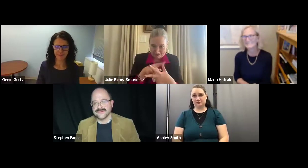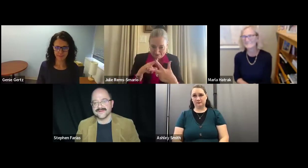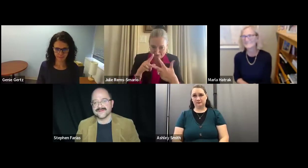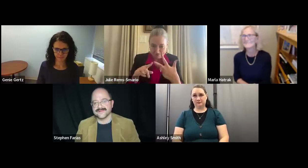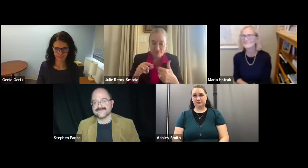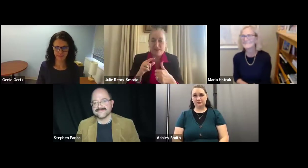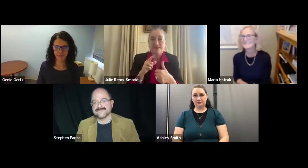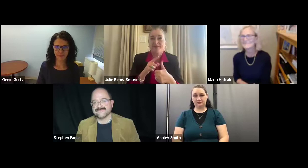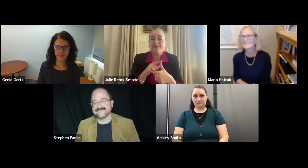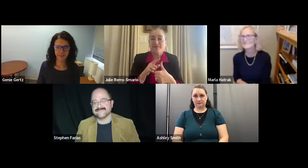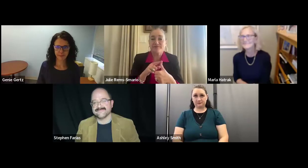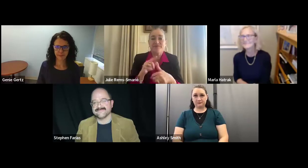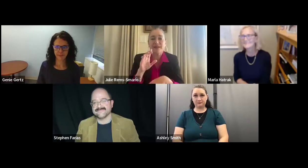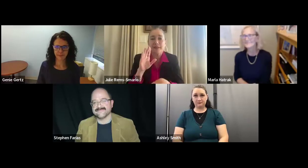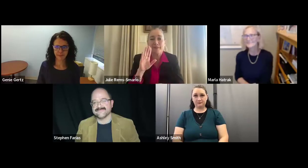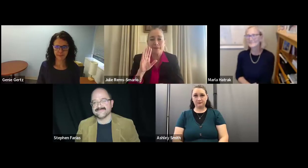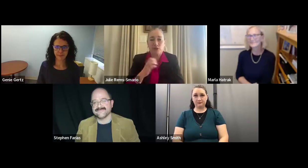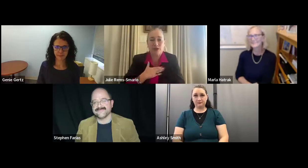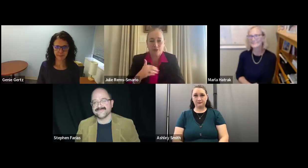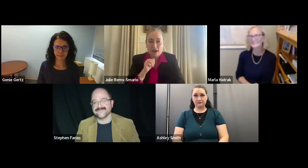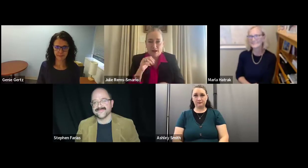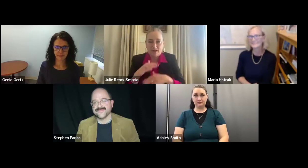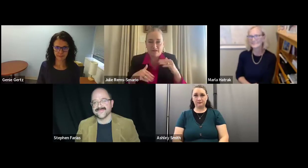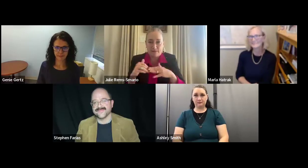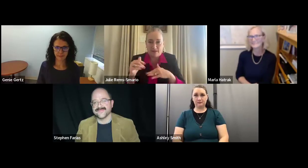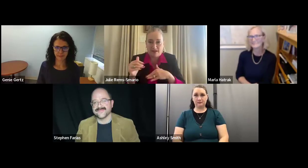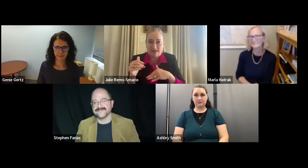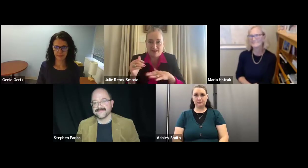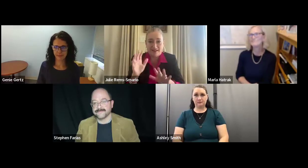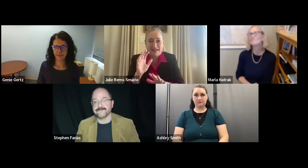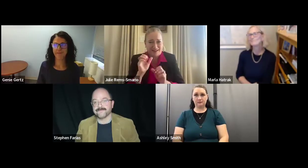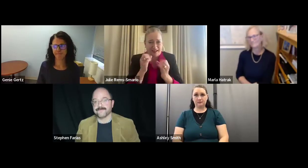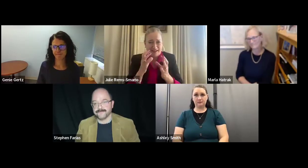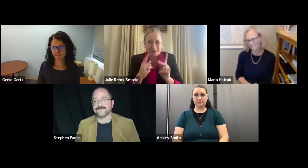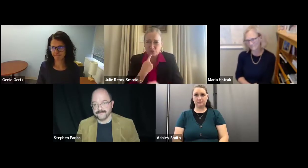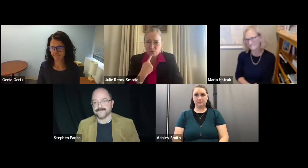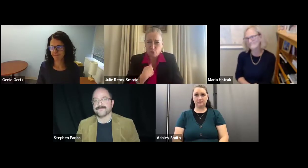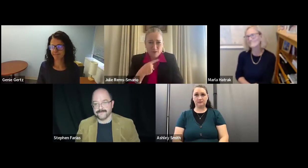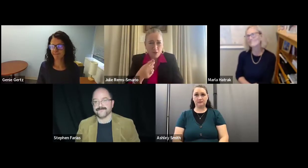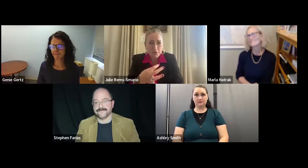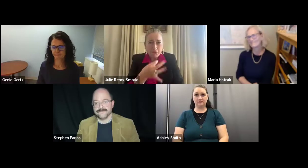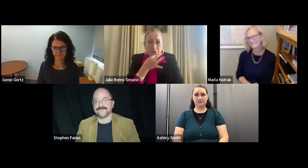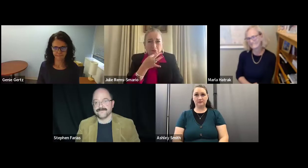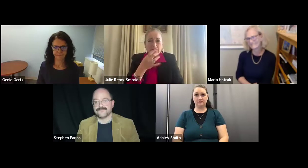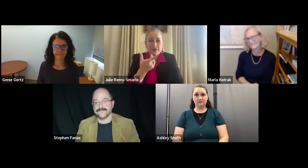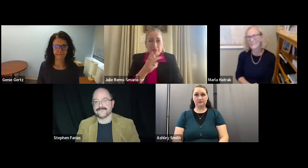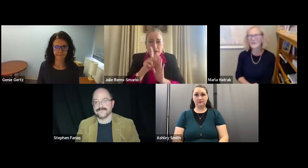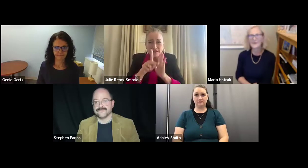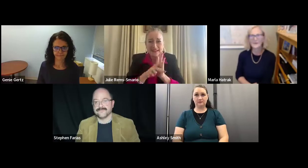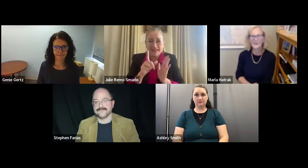I'd like to end with 3 call to actions for everyone. Be willing to be uncomfortable. Many people have said